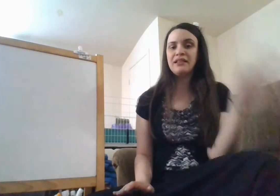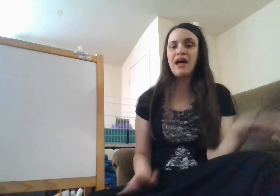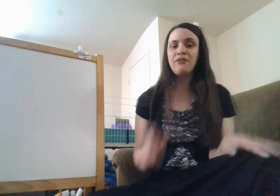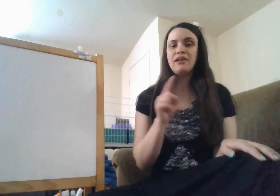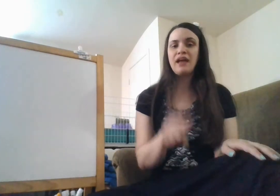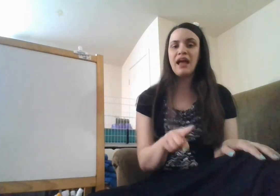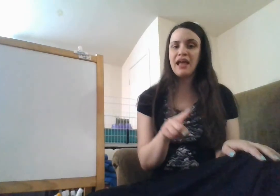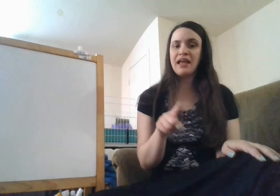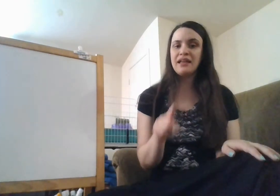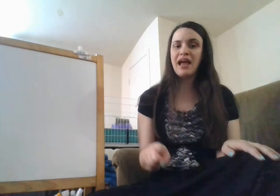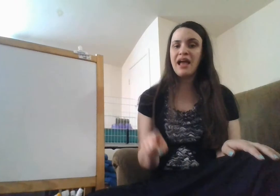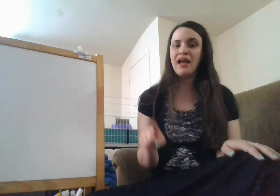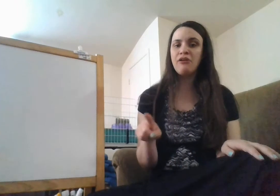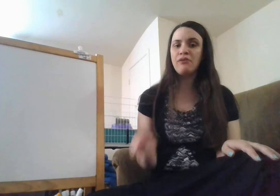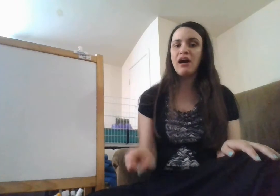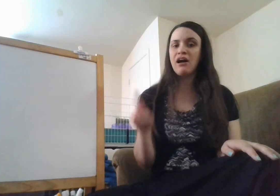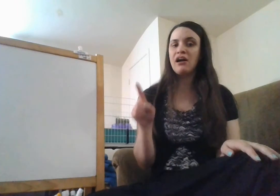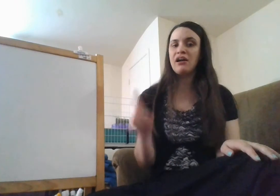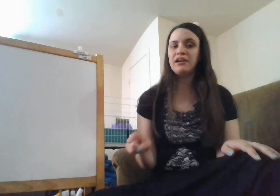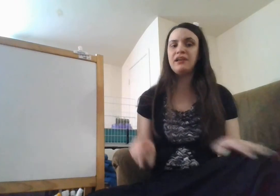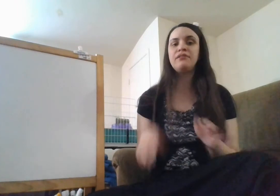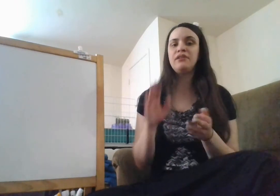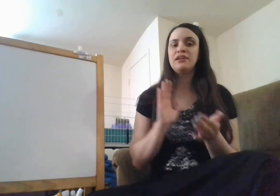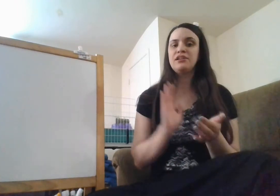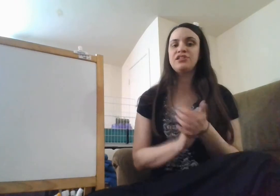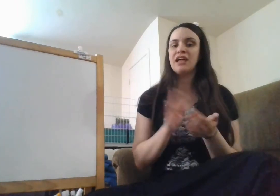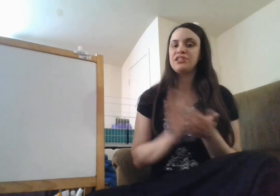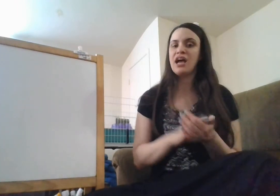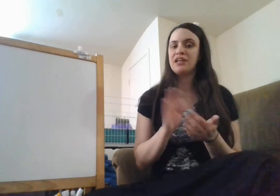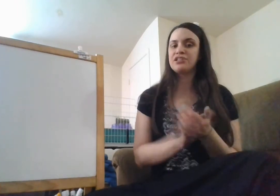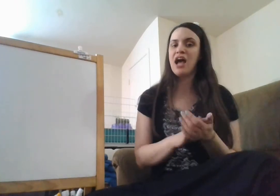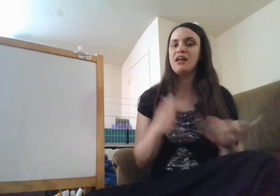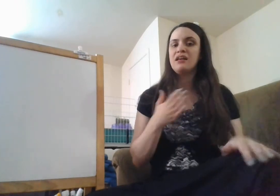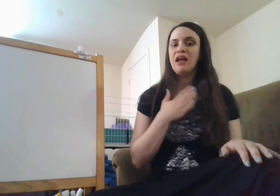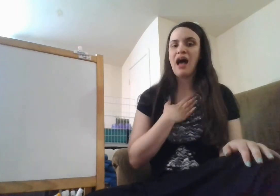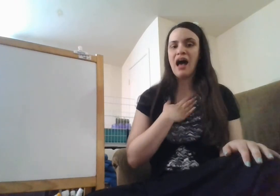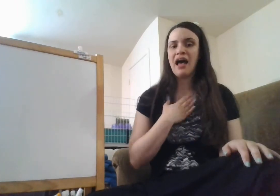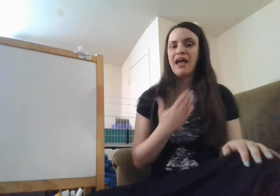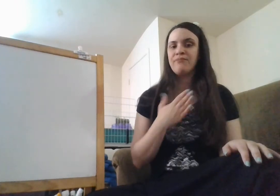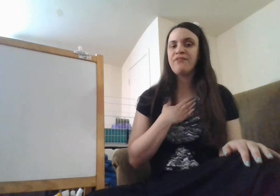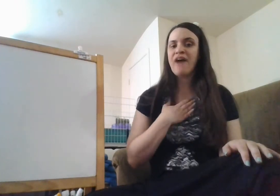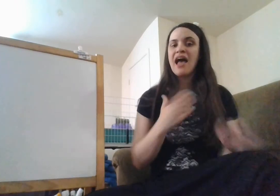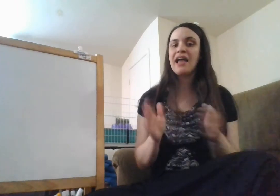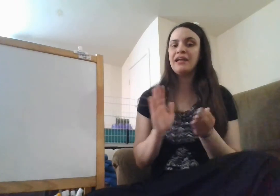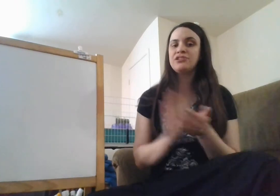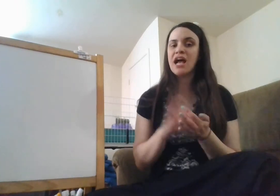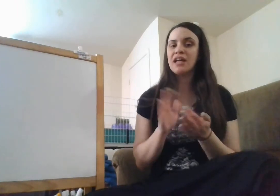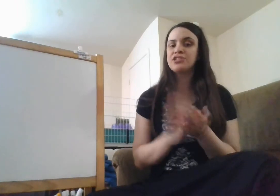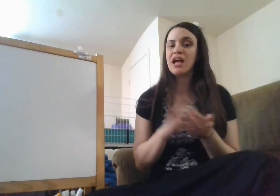hello, and how are you? Cha-cha-cha, I'm fine,